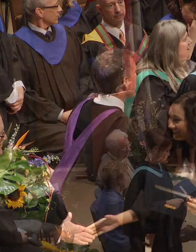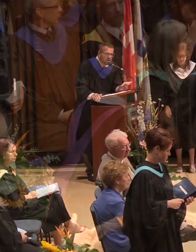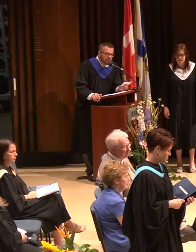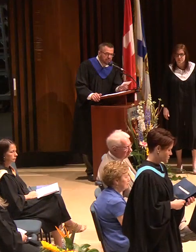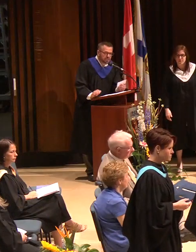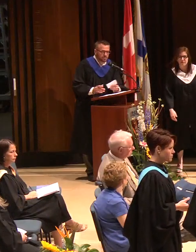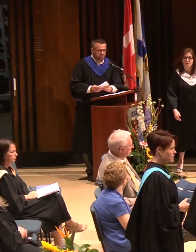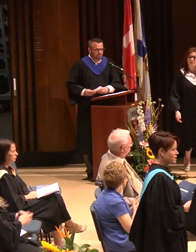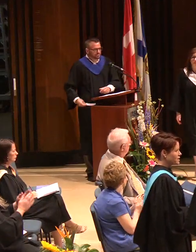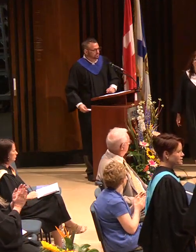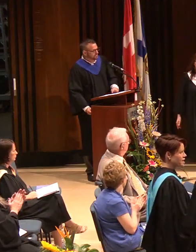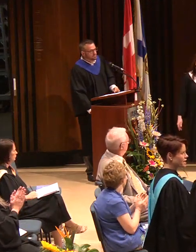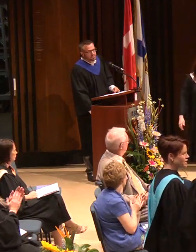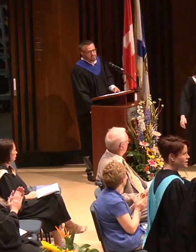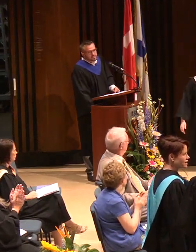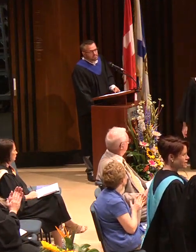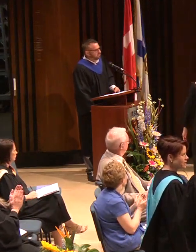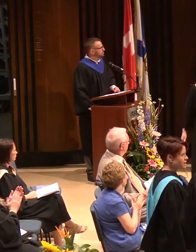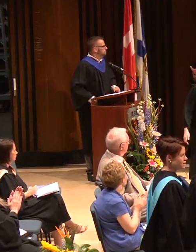Natalie Jarvis.